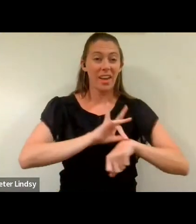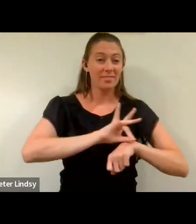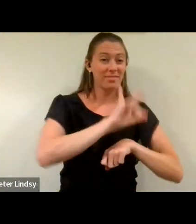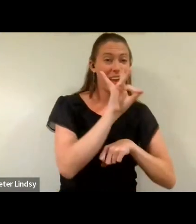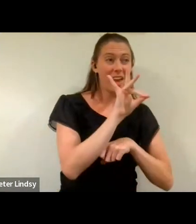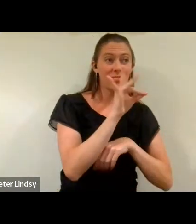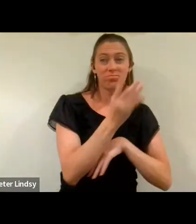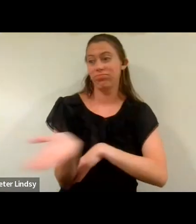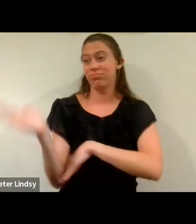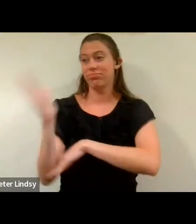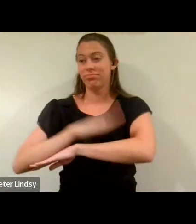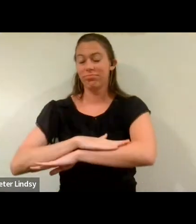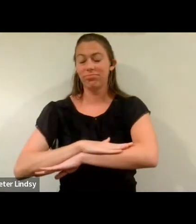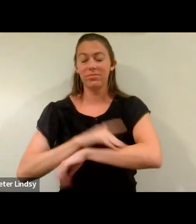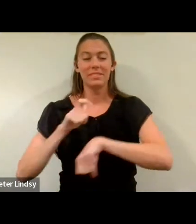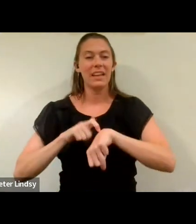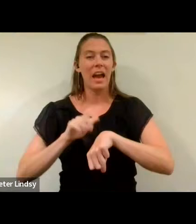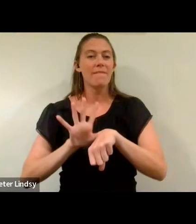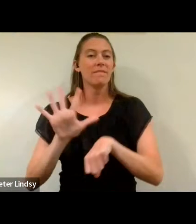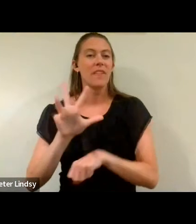out, and so does my internet. So